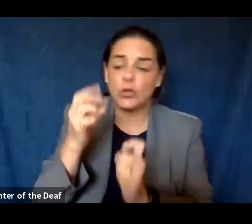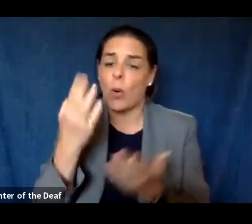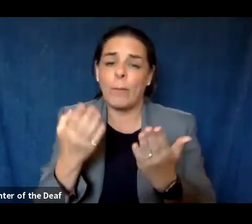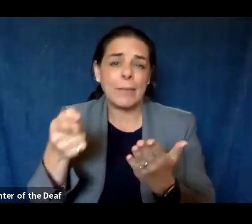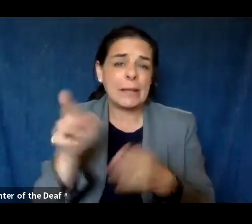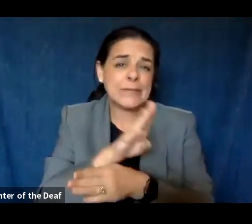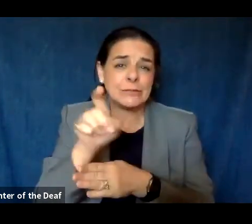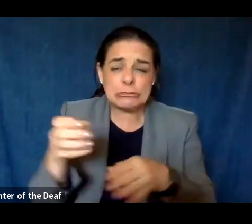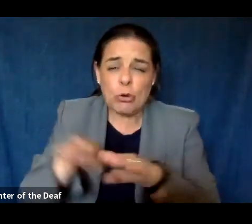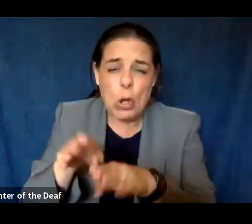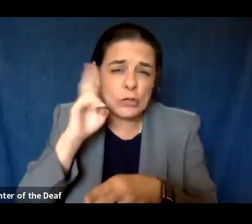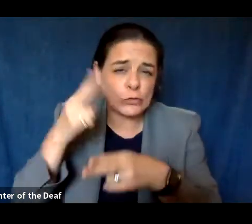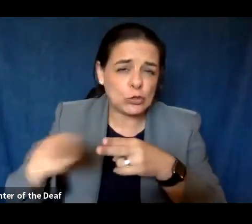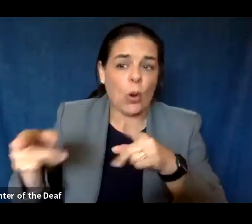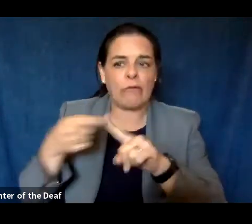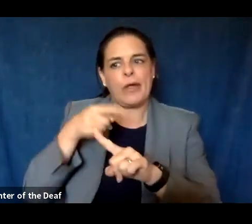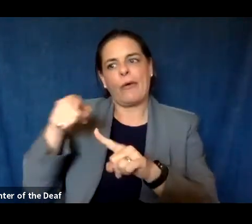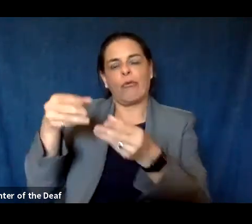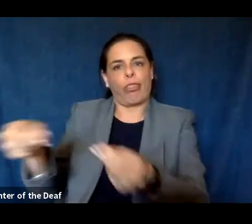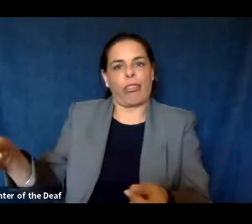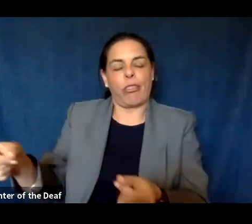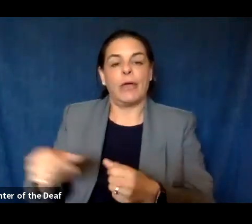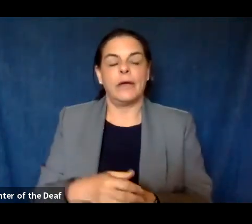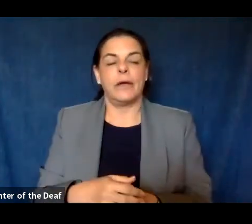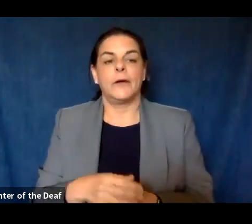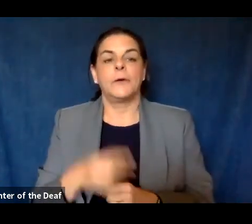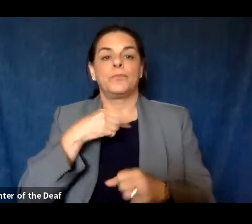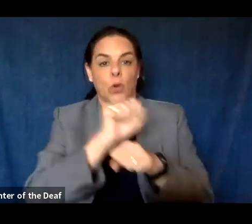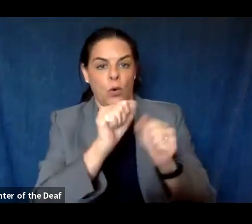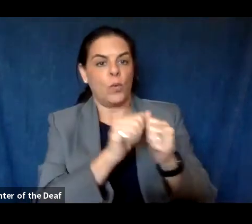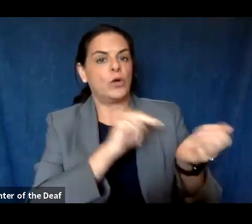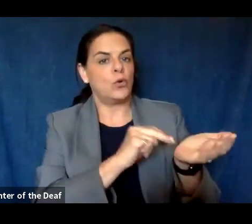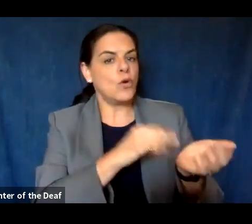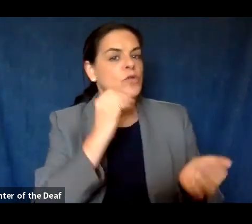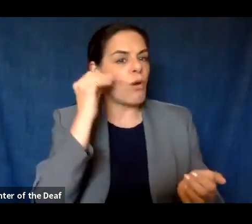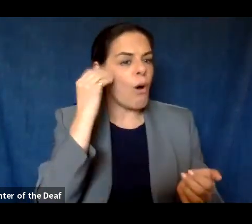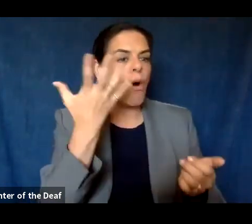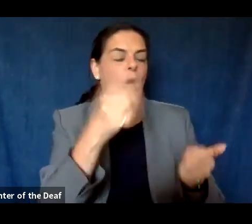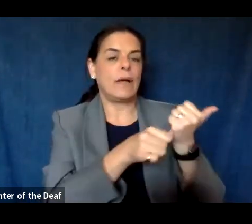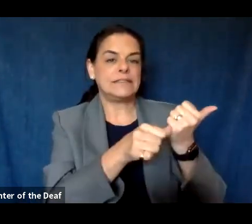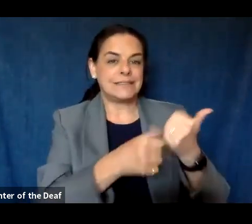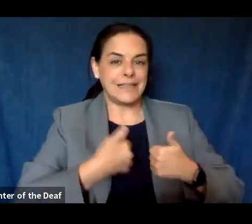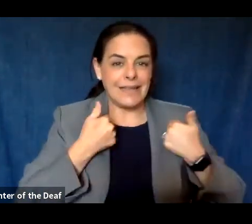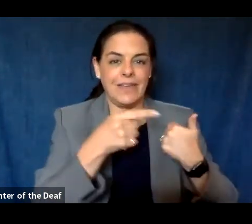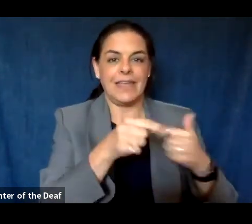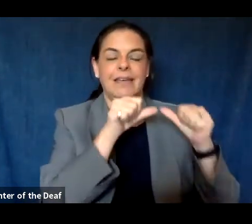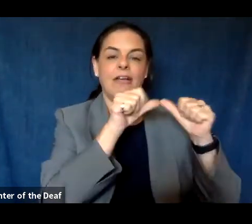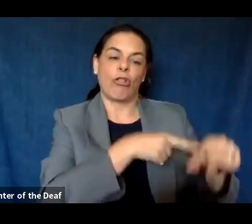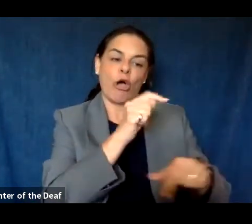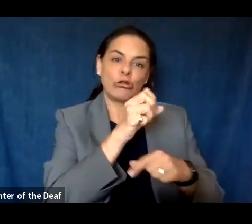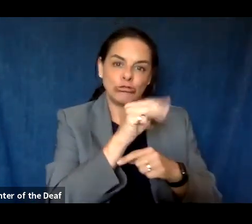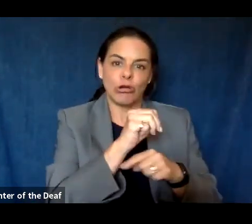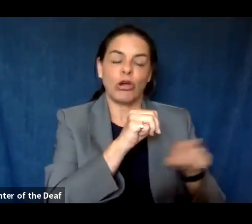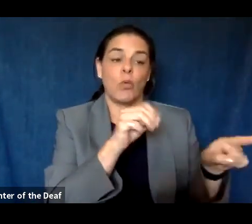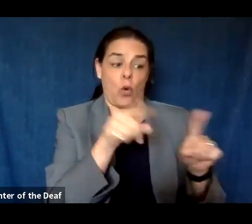while until things settle down. We actually work with nursing homes and long-term care facilities when they have cases, and